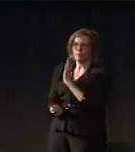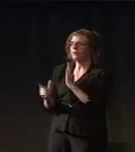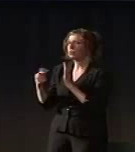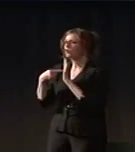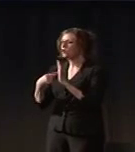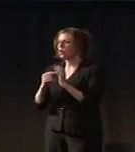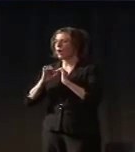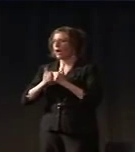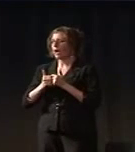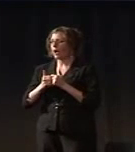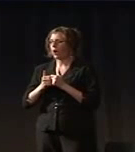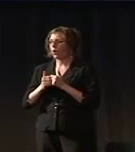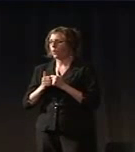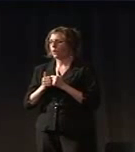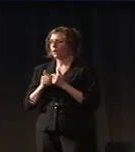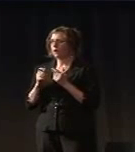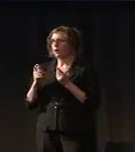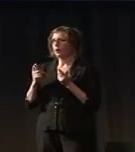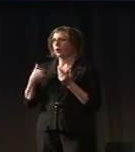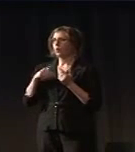prunings, the removal of